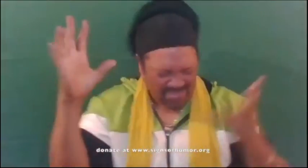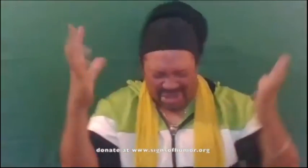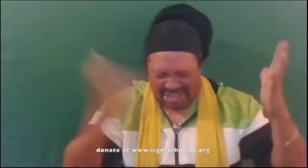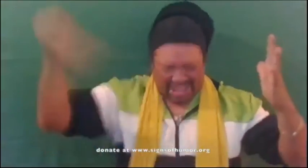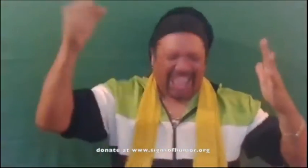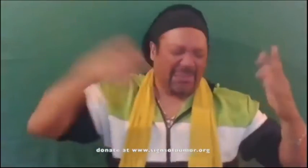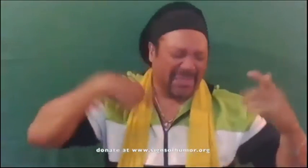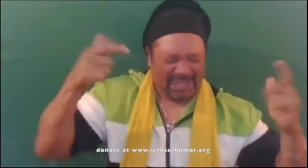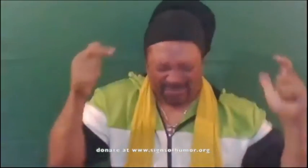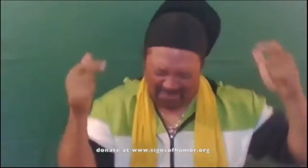church singing,